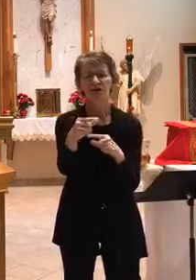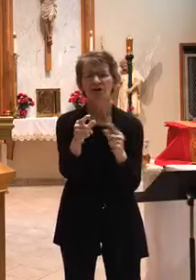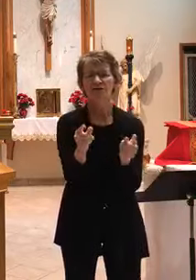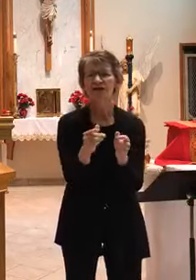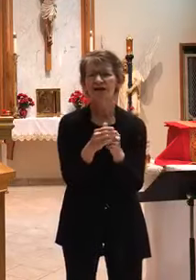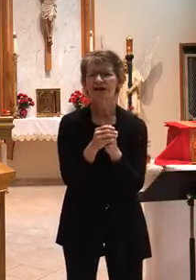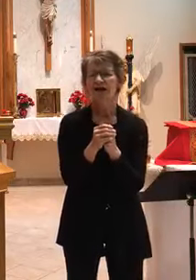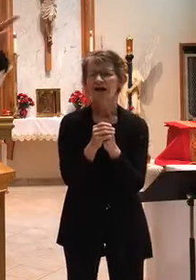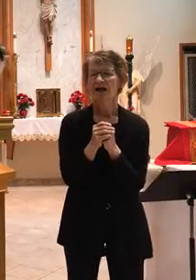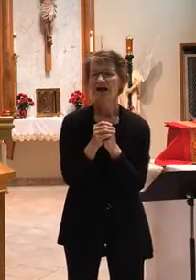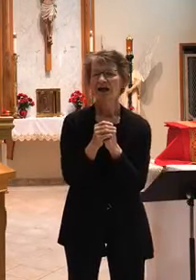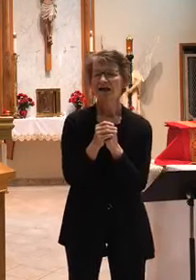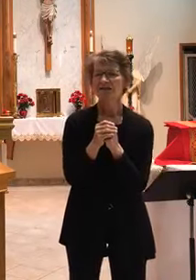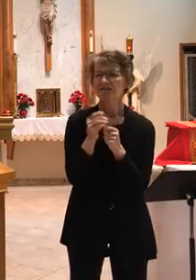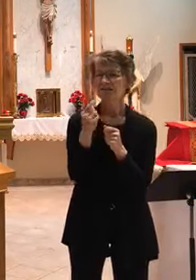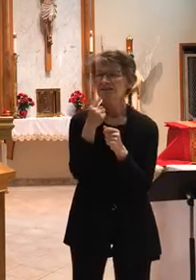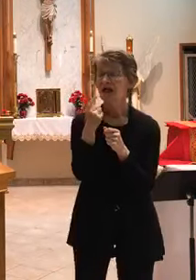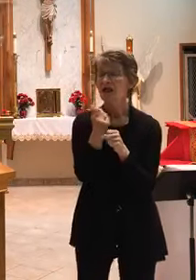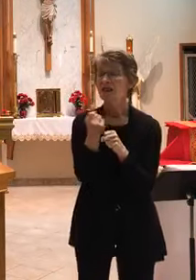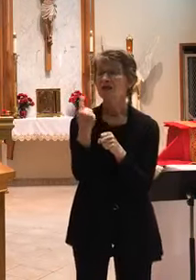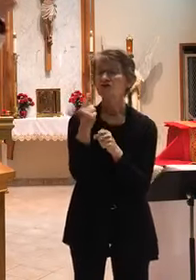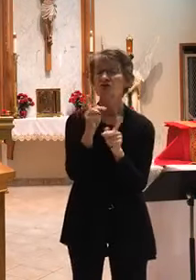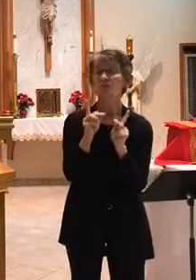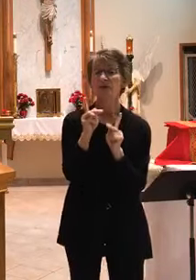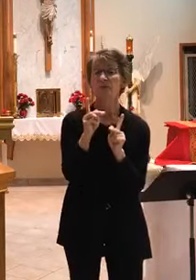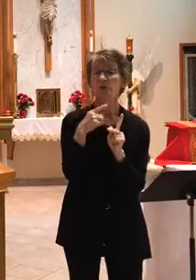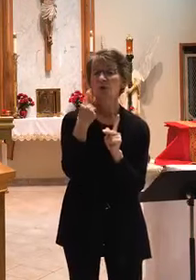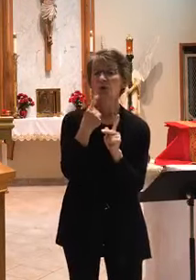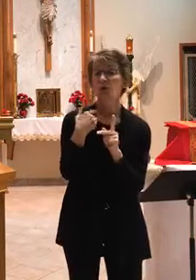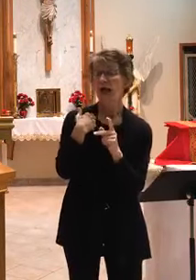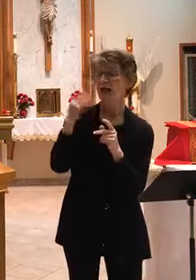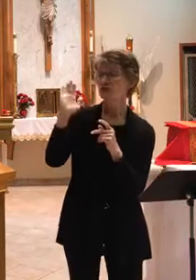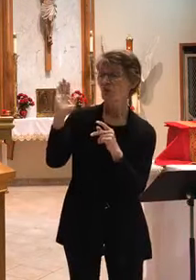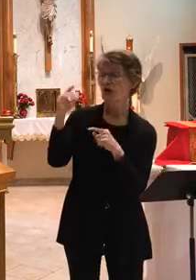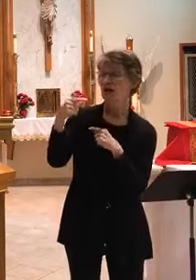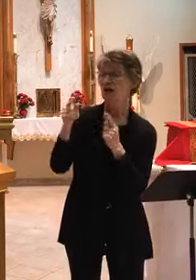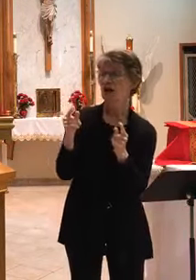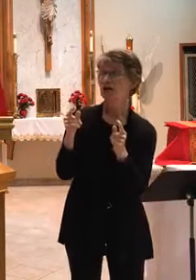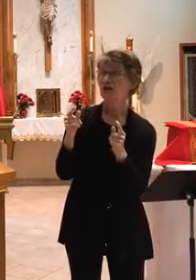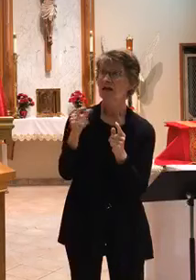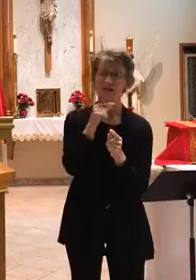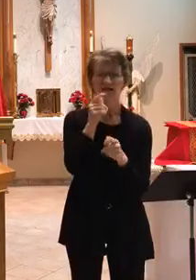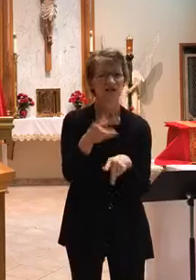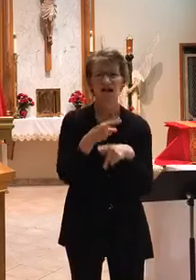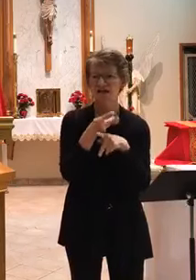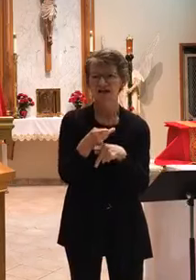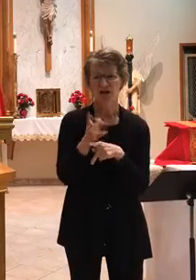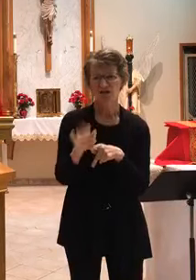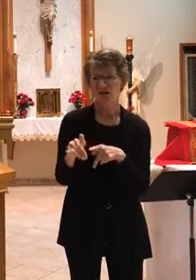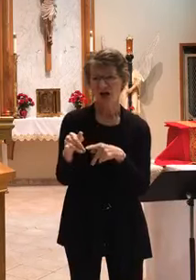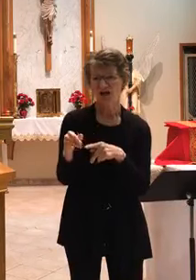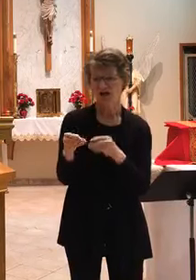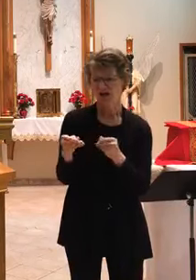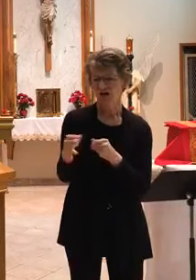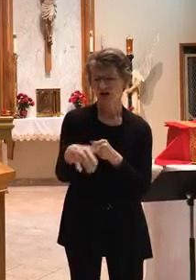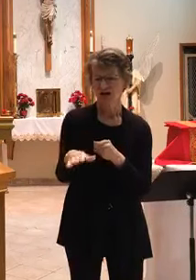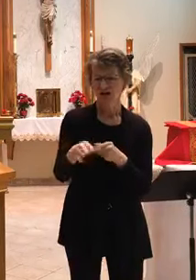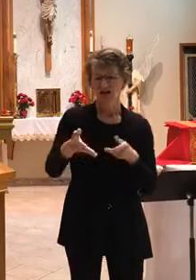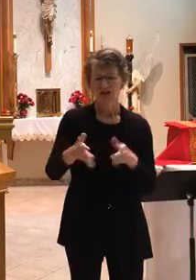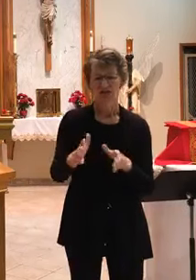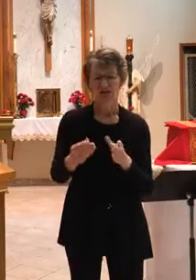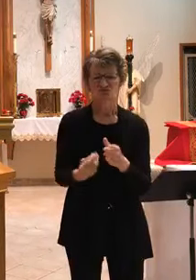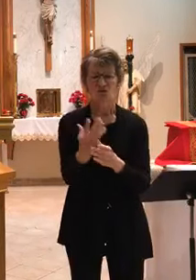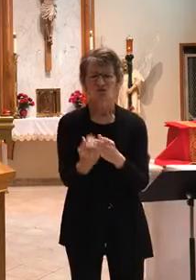door neighbor, and they said, last year the people who had your garden, they didn't take care of it. They let it